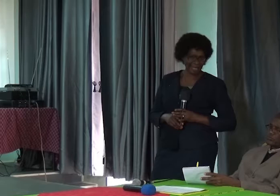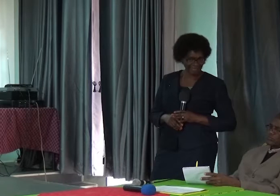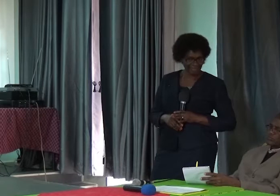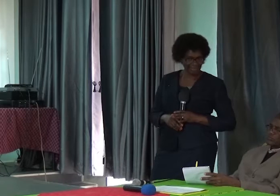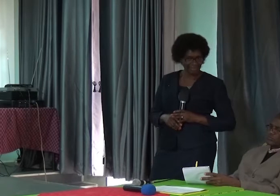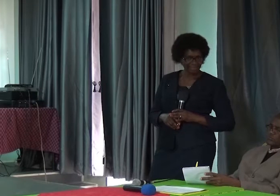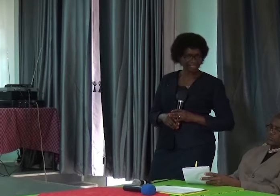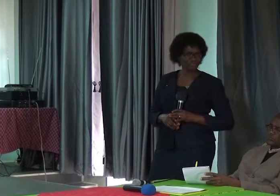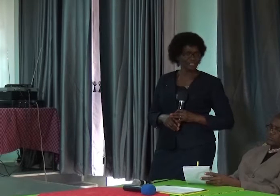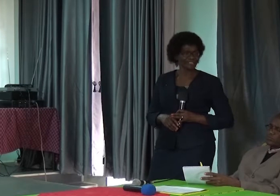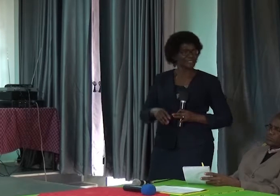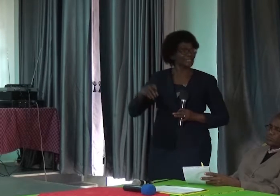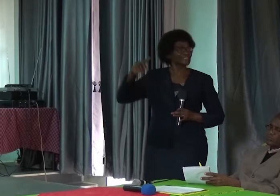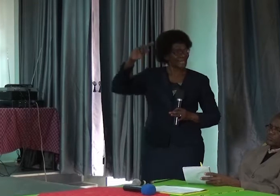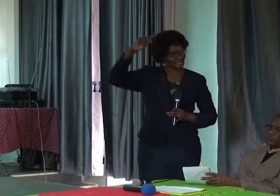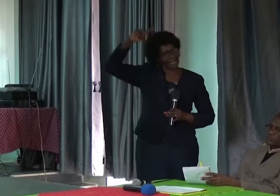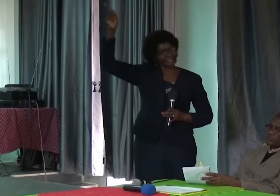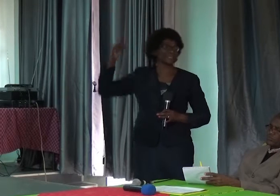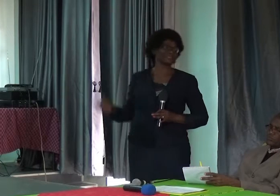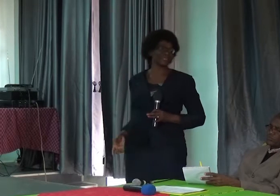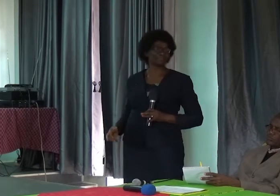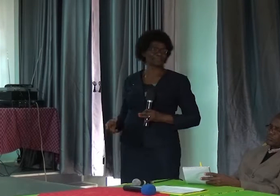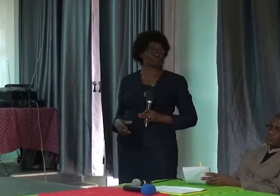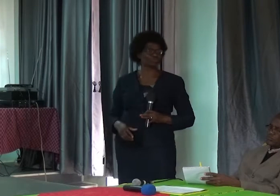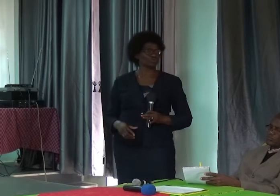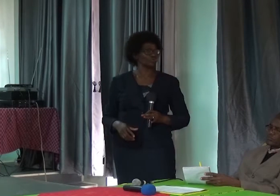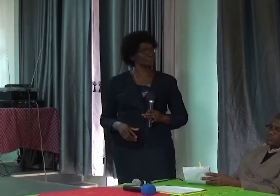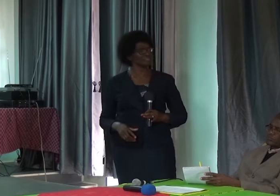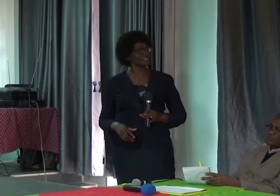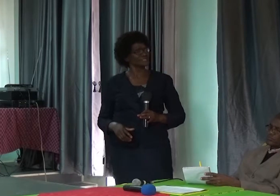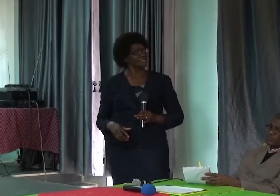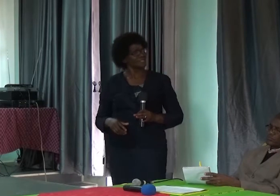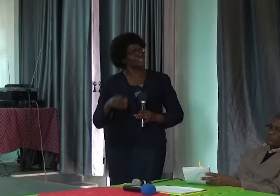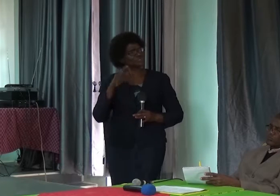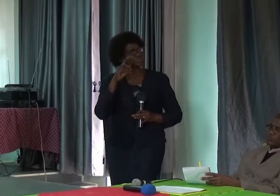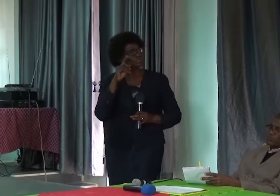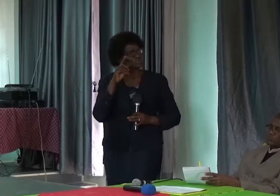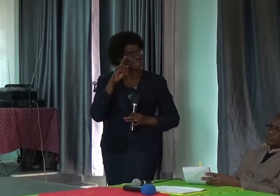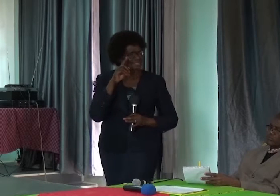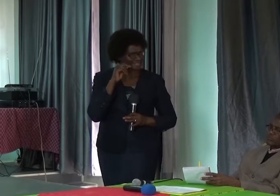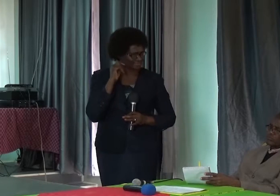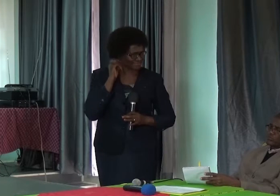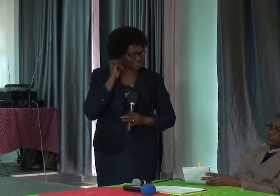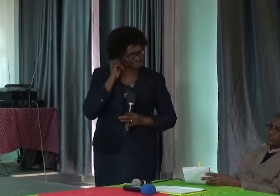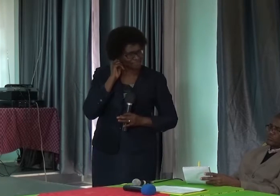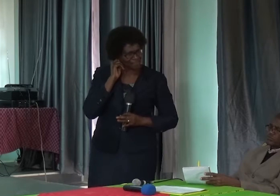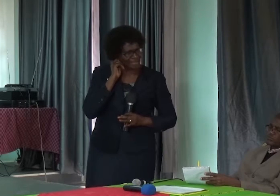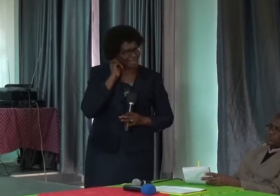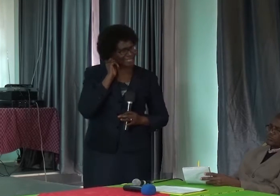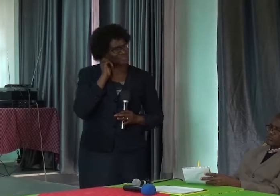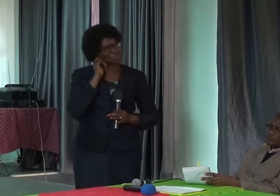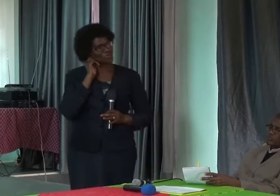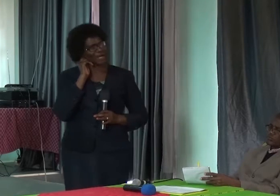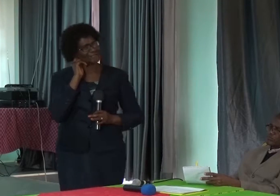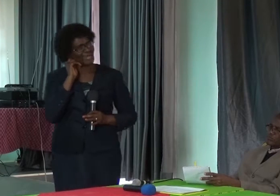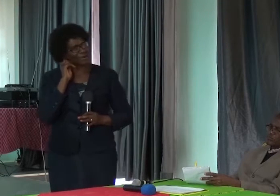the learning. The resources is as identified per school, which means each school will do an assessment.